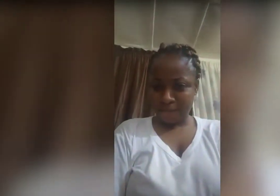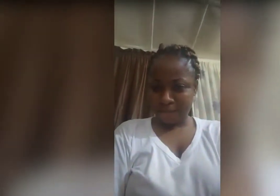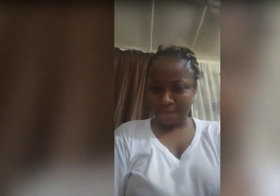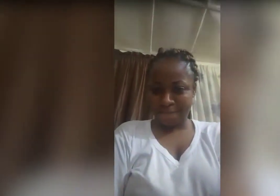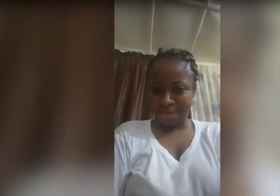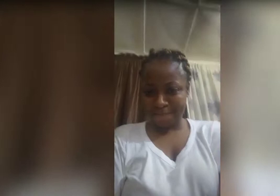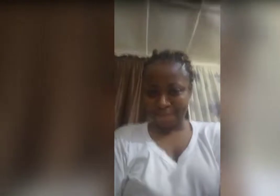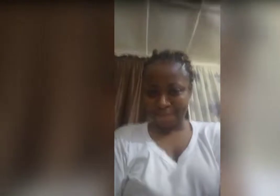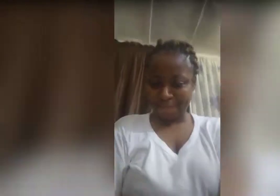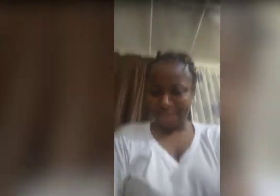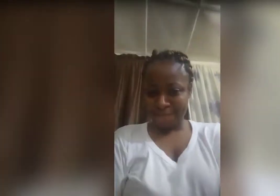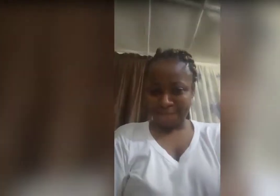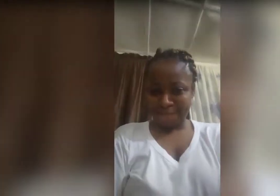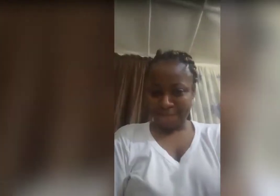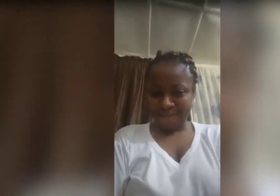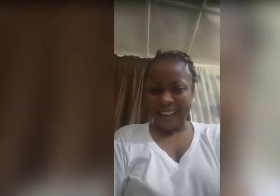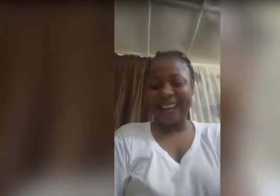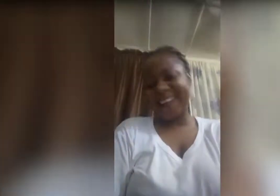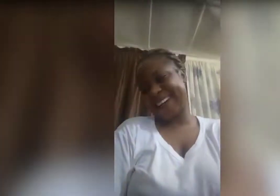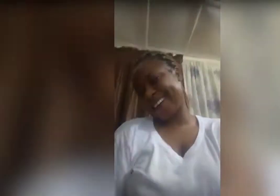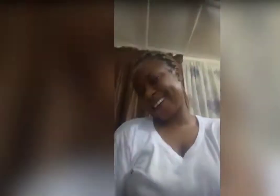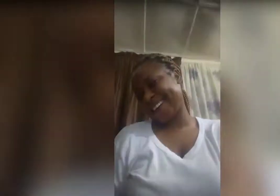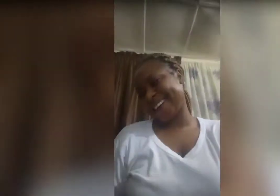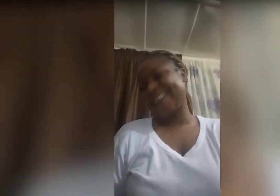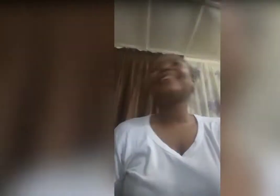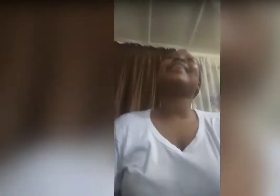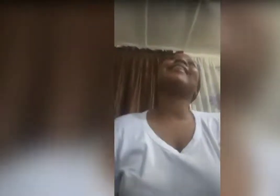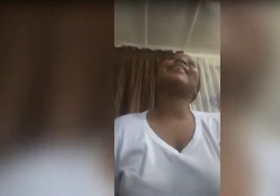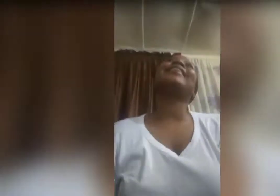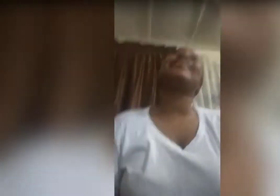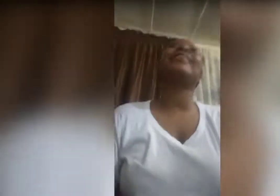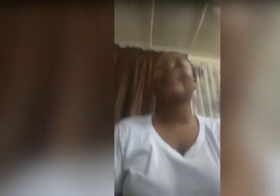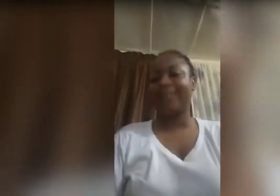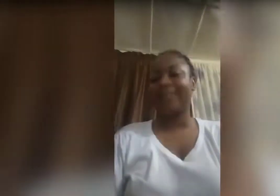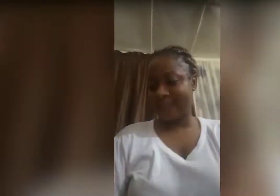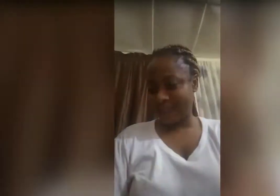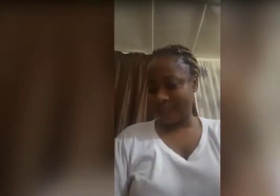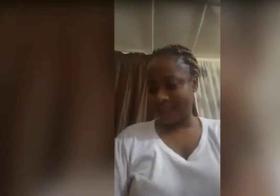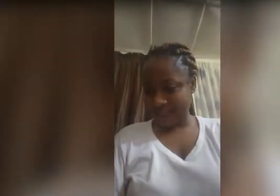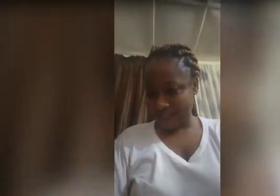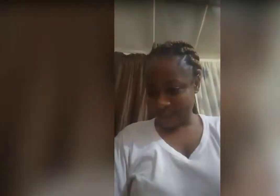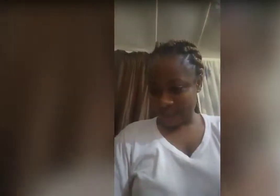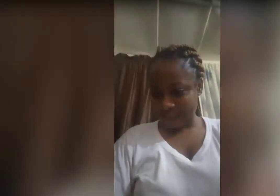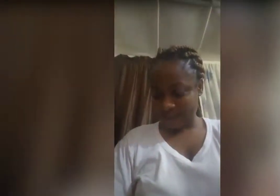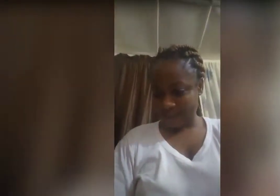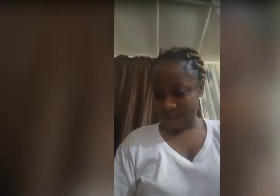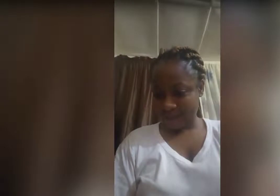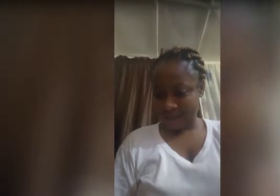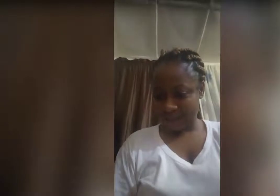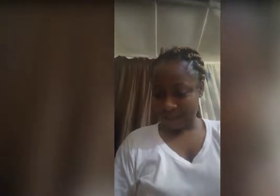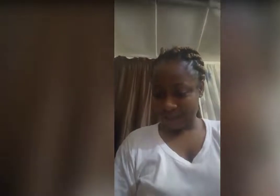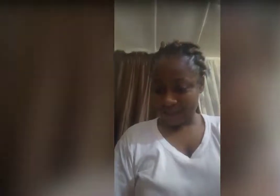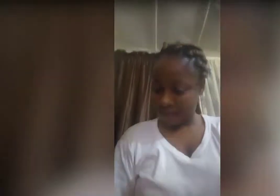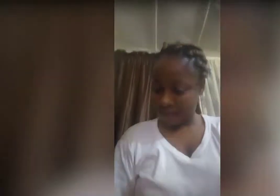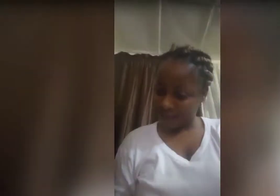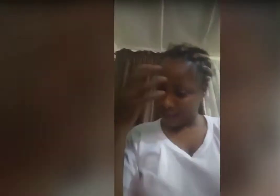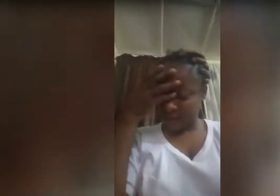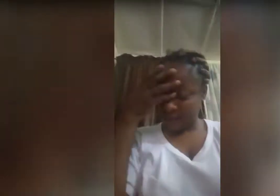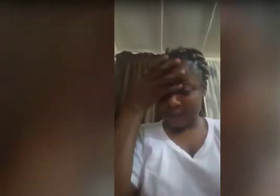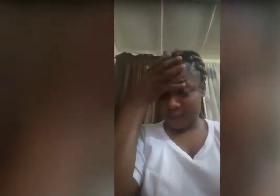Okay, Ava. thank Now we have you on the spotlight. Okay, so let's have you sign 16 to